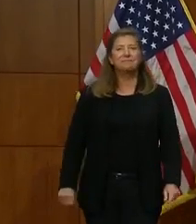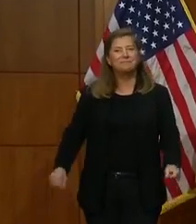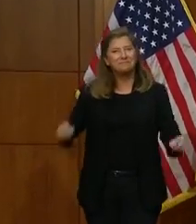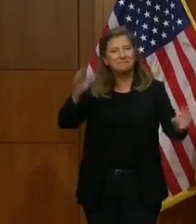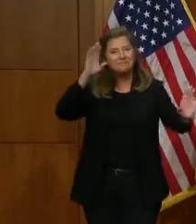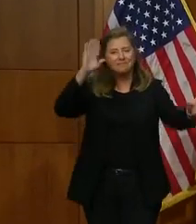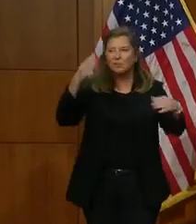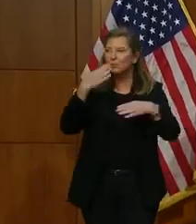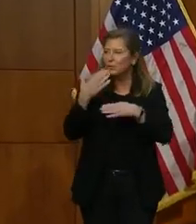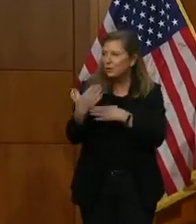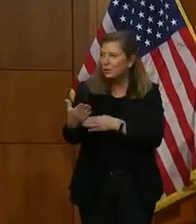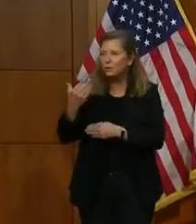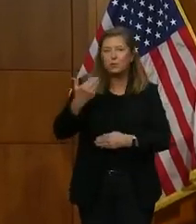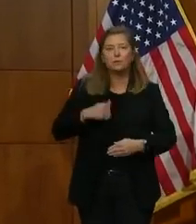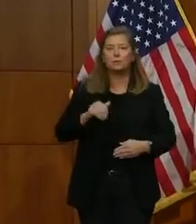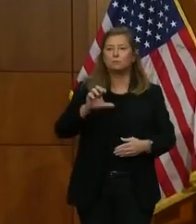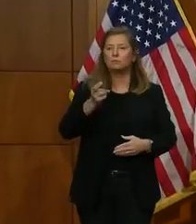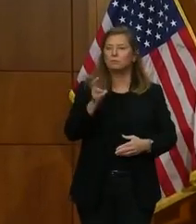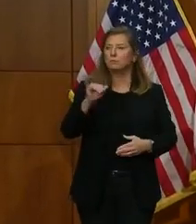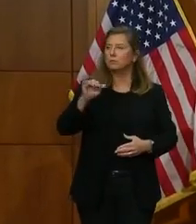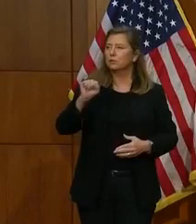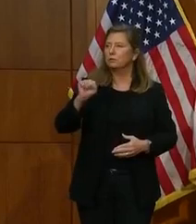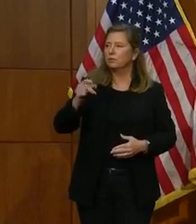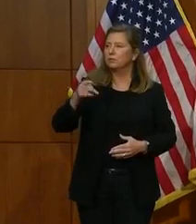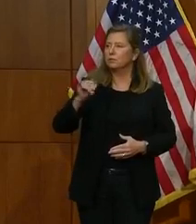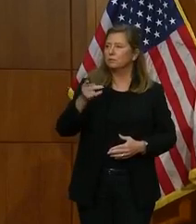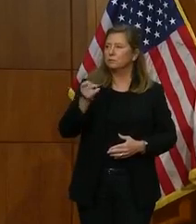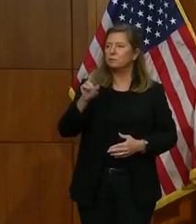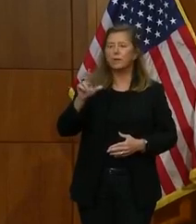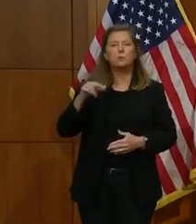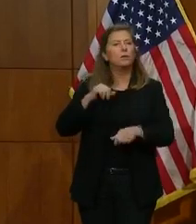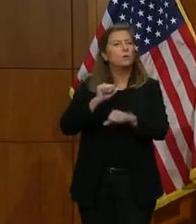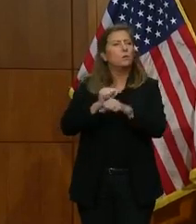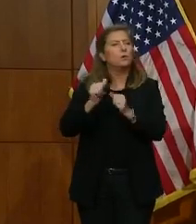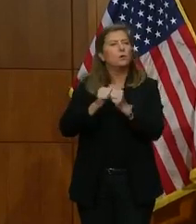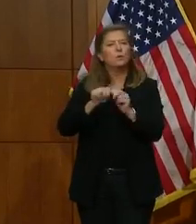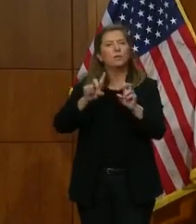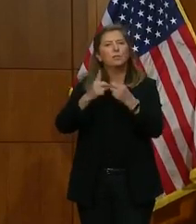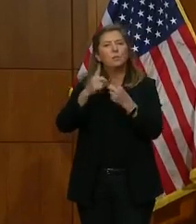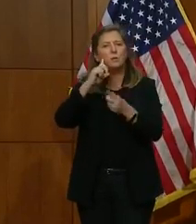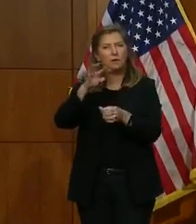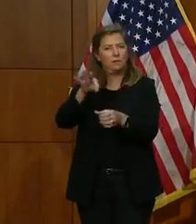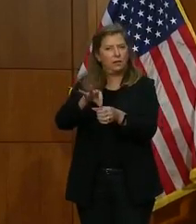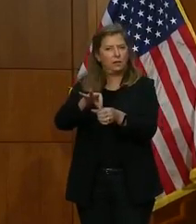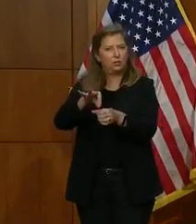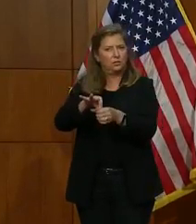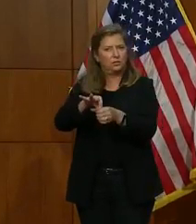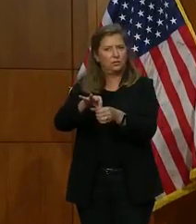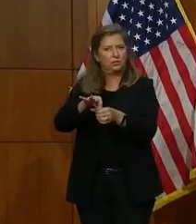Good morning, everybody. Chris Piper with the Department of Elections. As